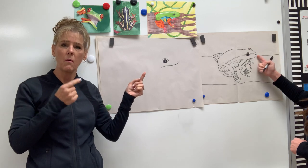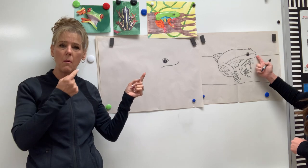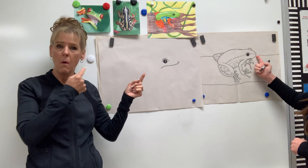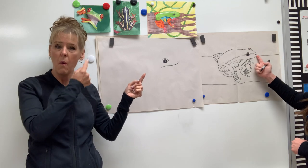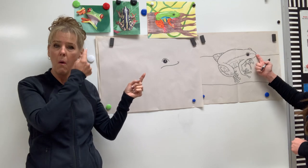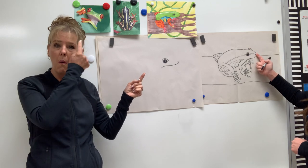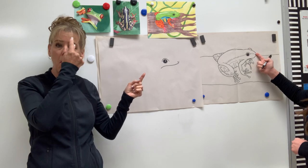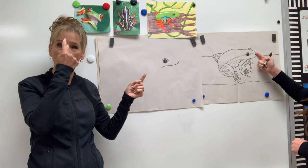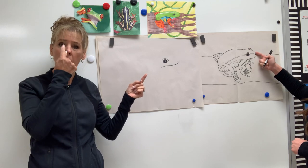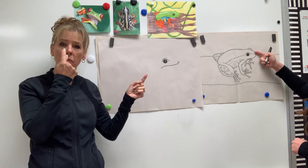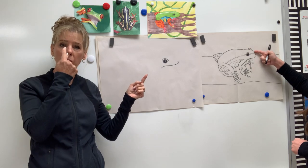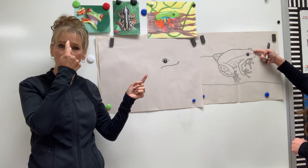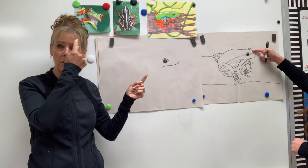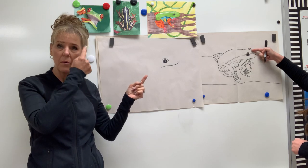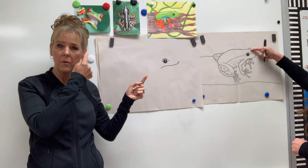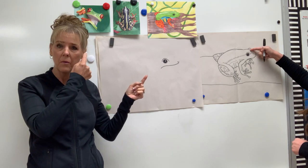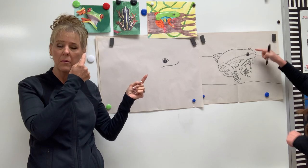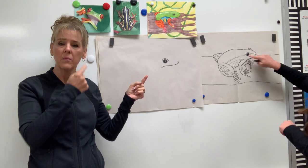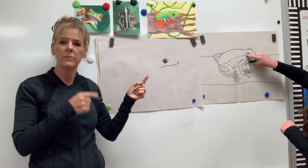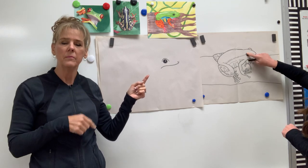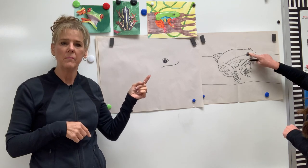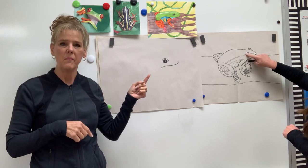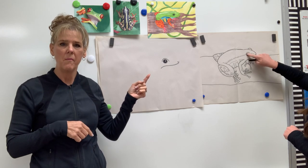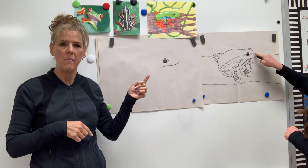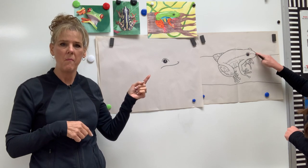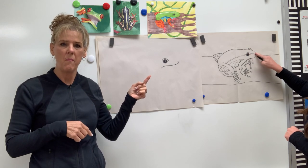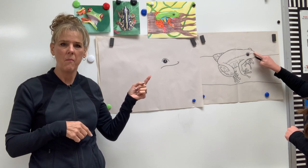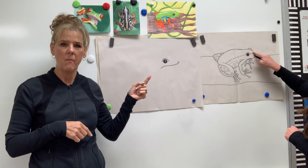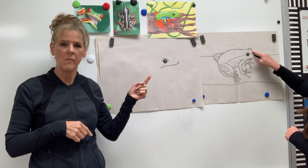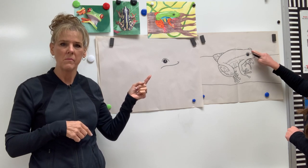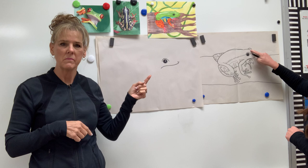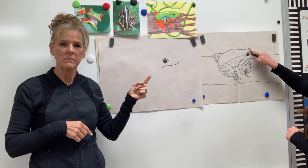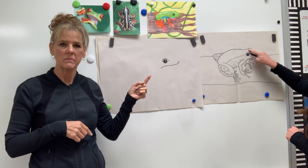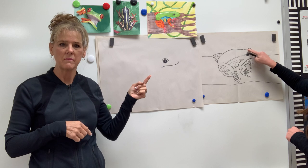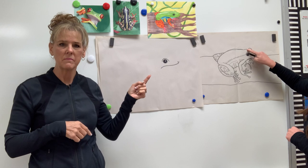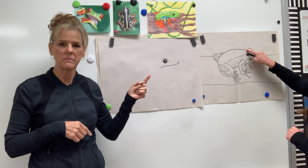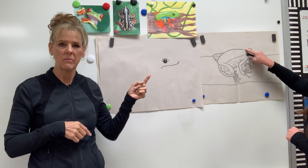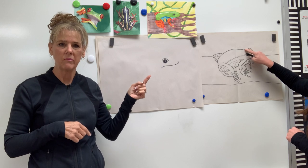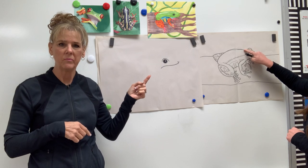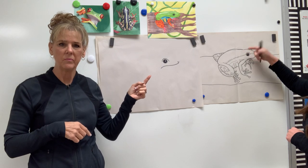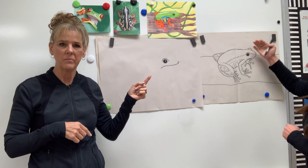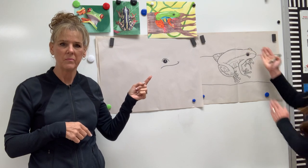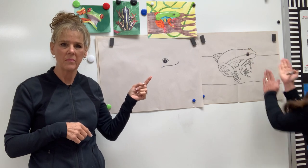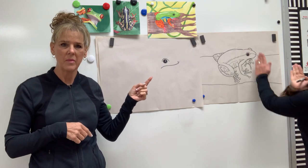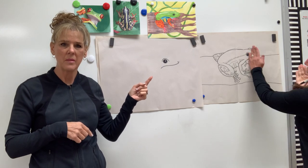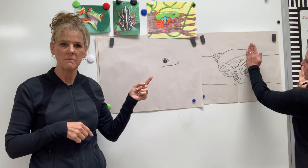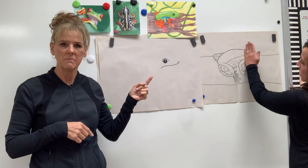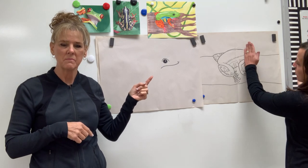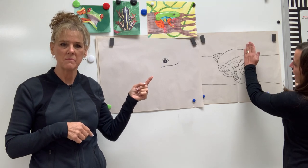eye. We're gonna make sure to go over that ridge that we drew over the eye. We're gonna go over